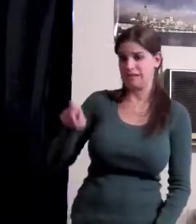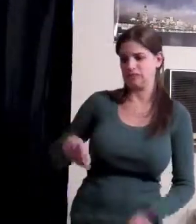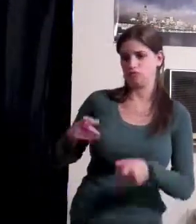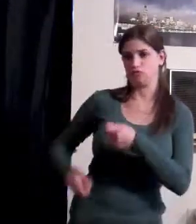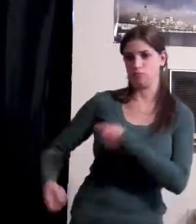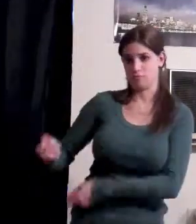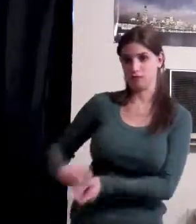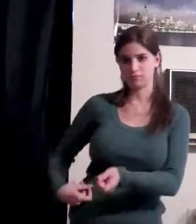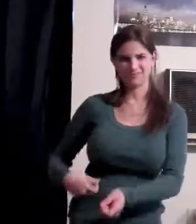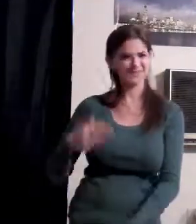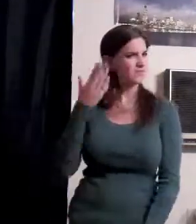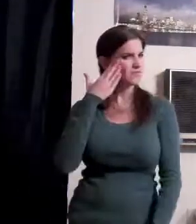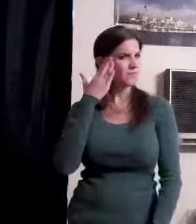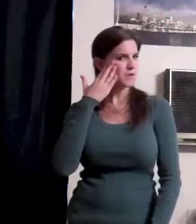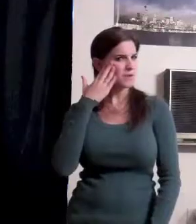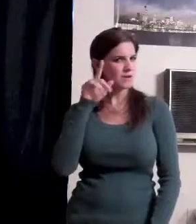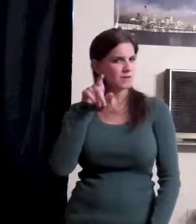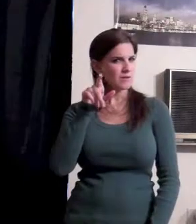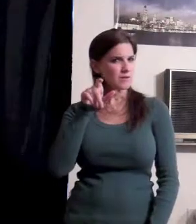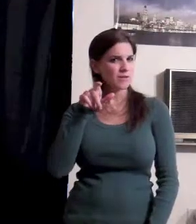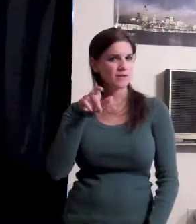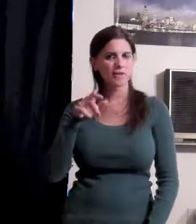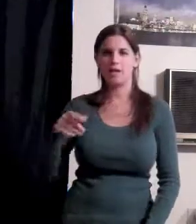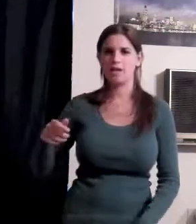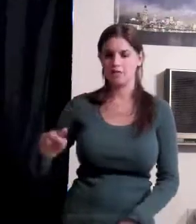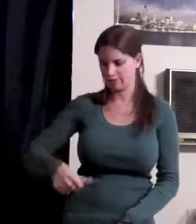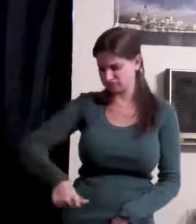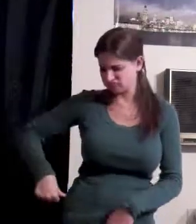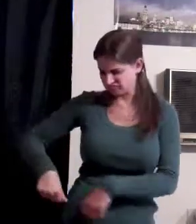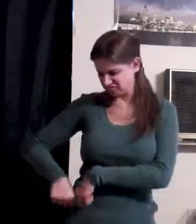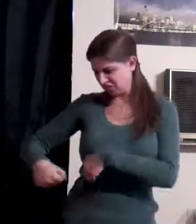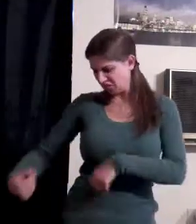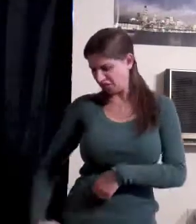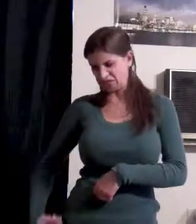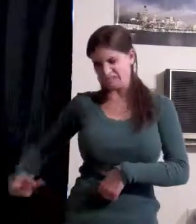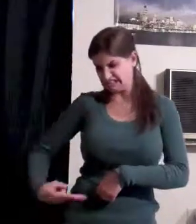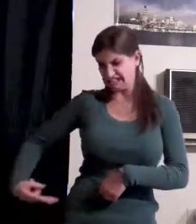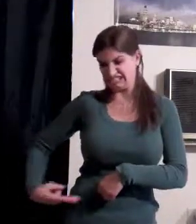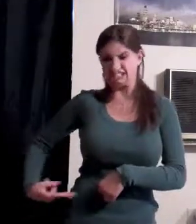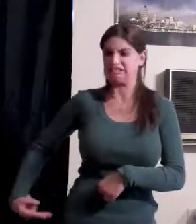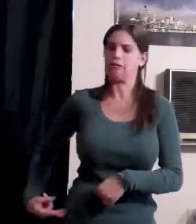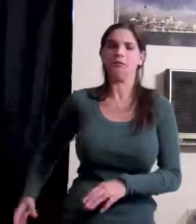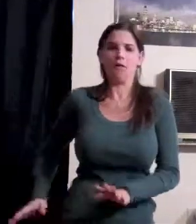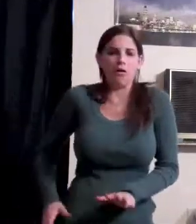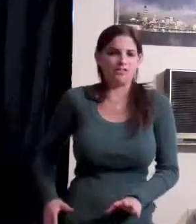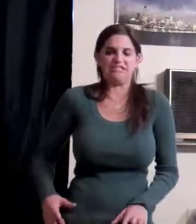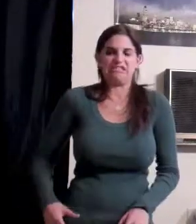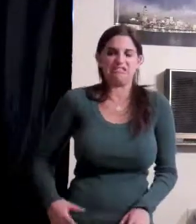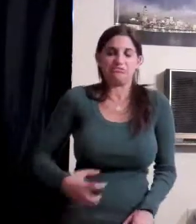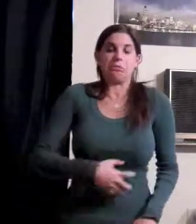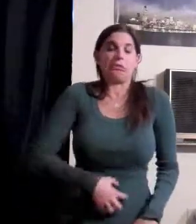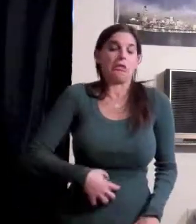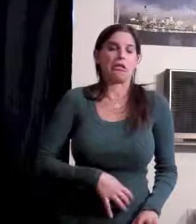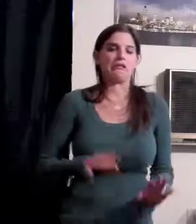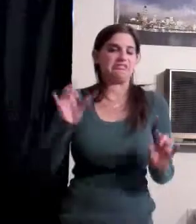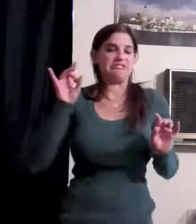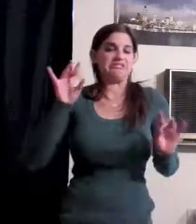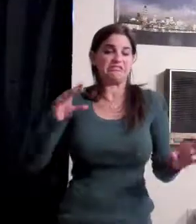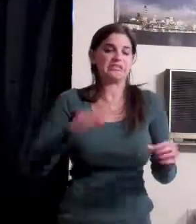know that surgery? Electric saw, power drill, totally disgusting. Unless you're David Belinsky, in which case it's all